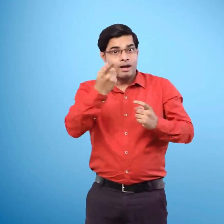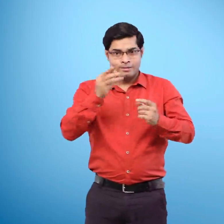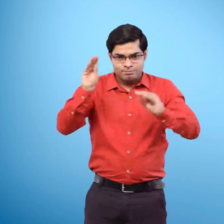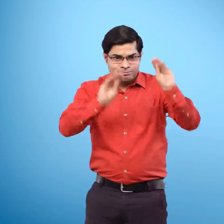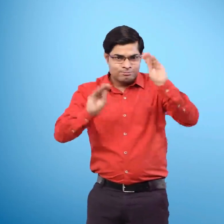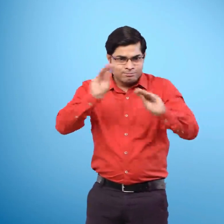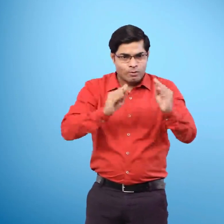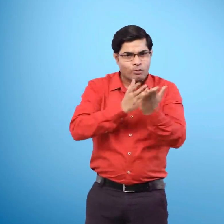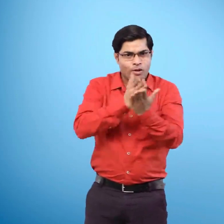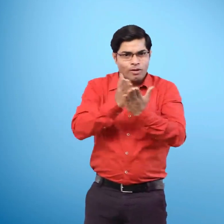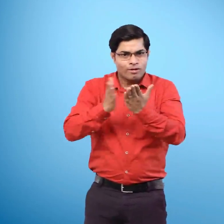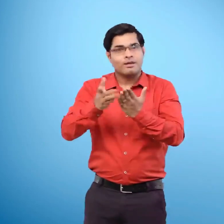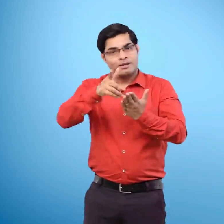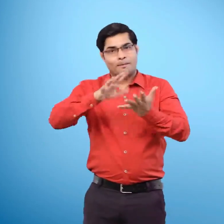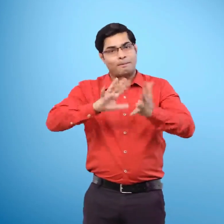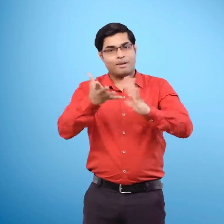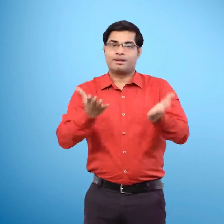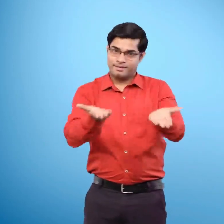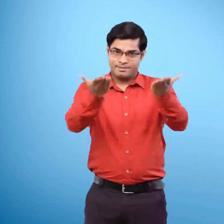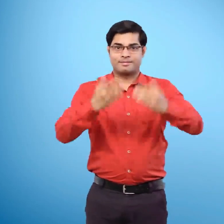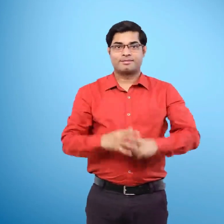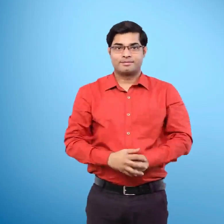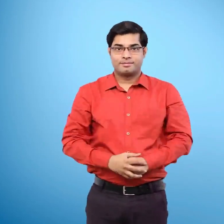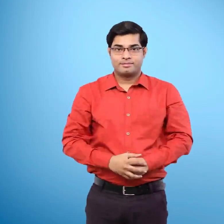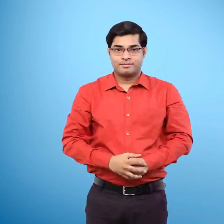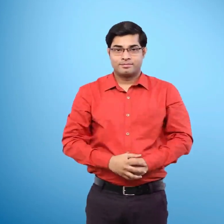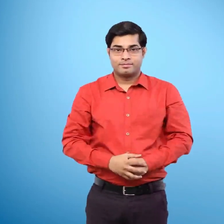Also draw patterns using matchsticks.